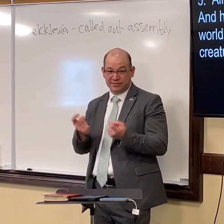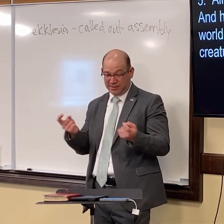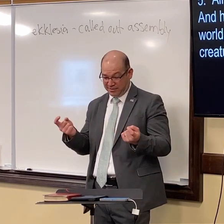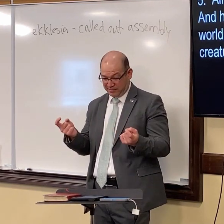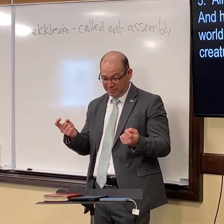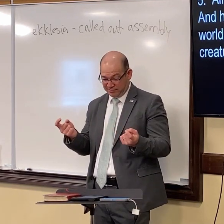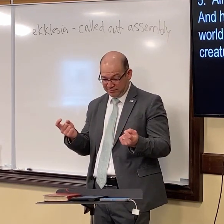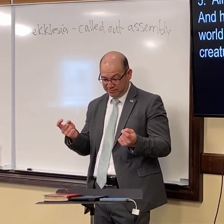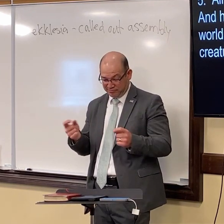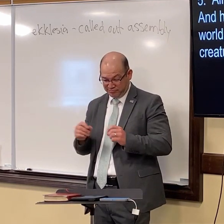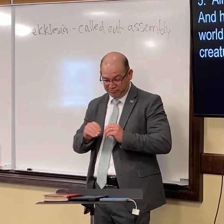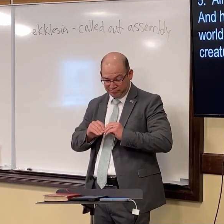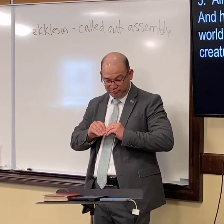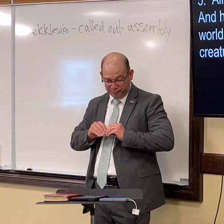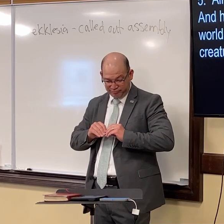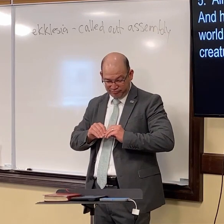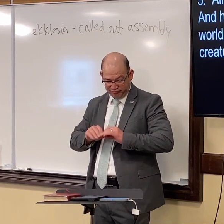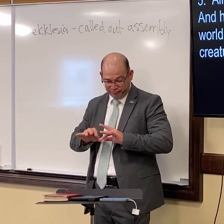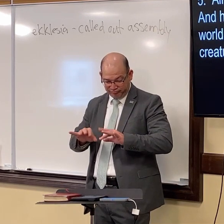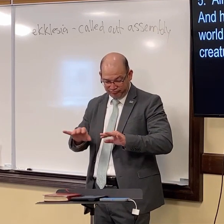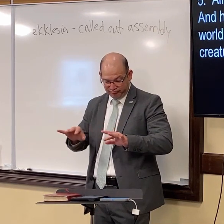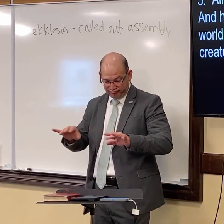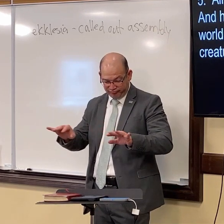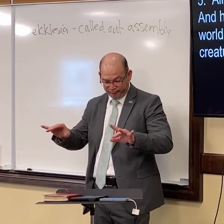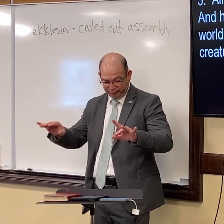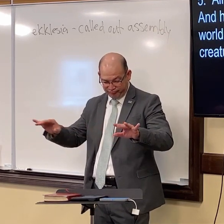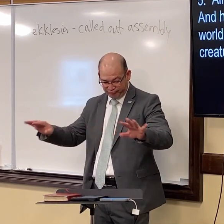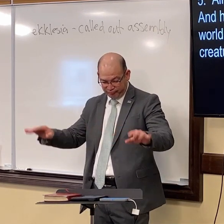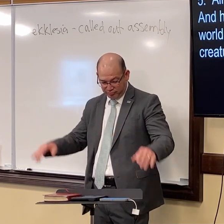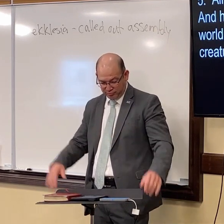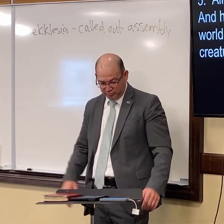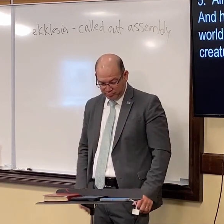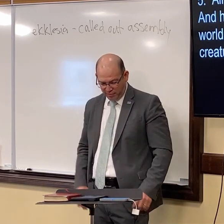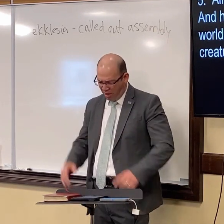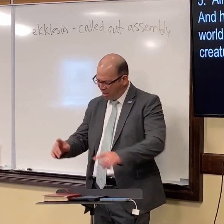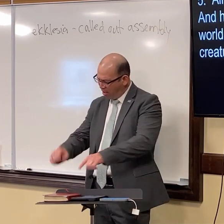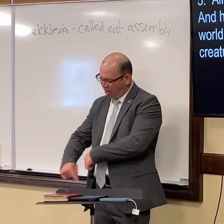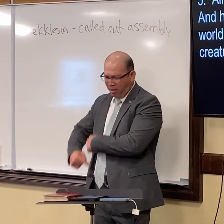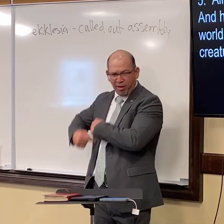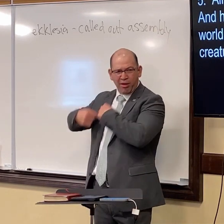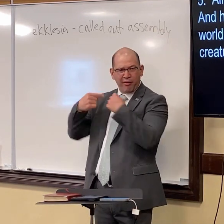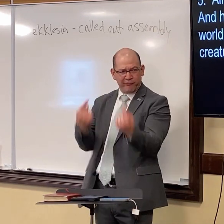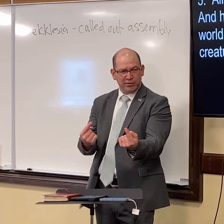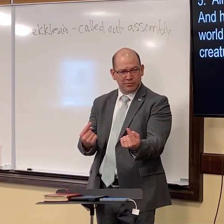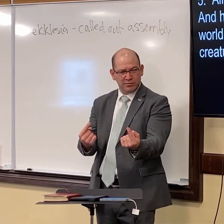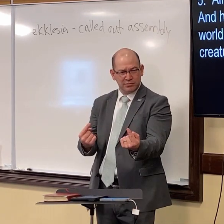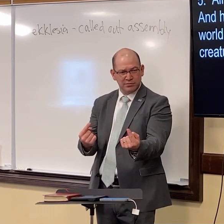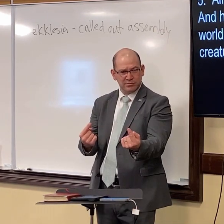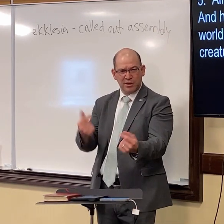And through that process, they both sinned. And through that sin, sin passed upon all of us.